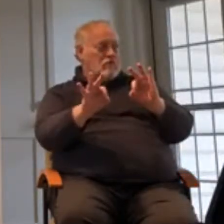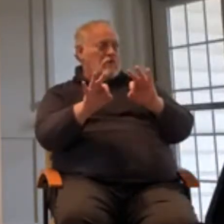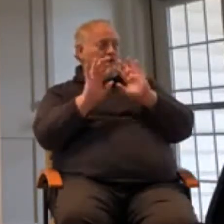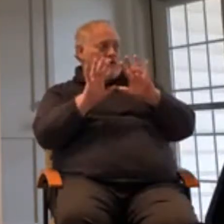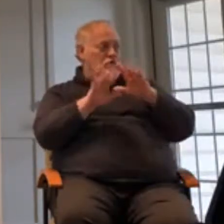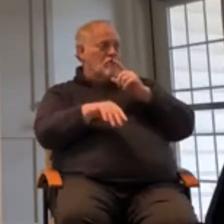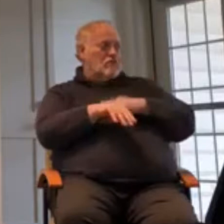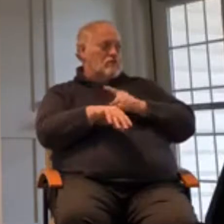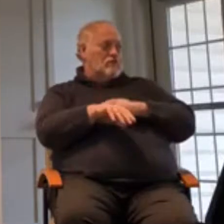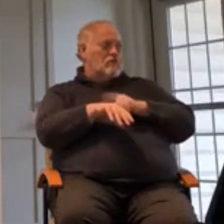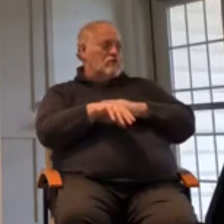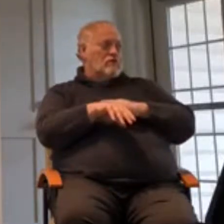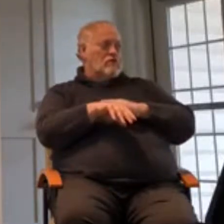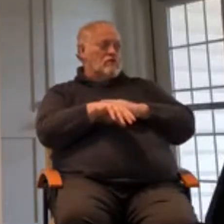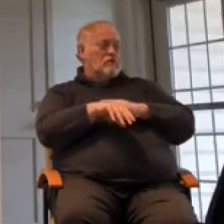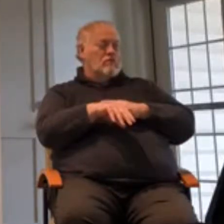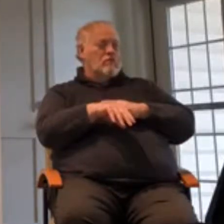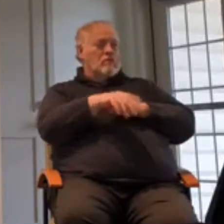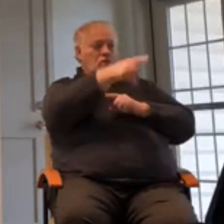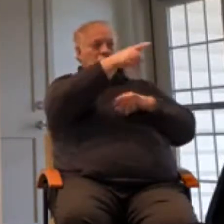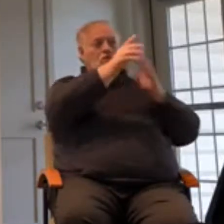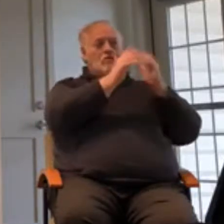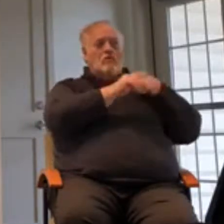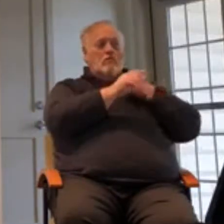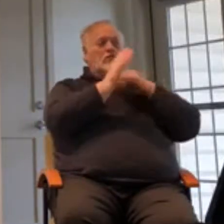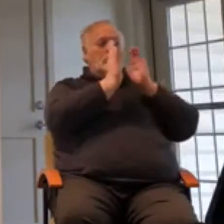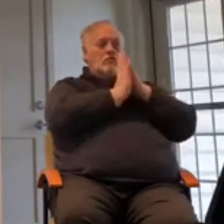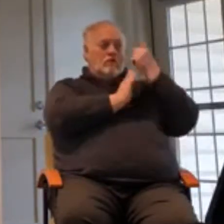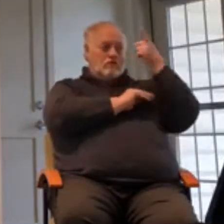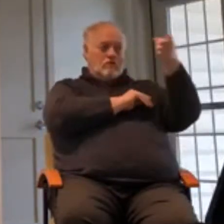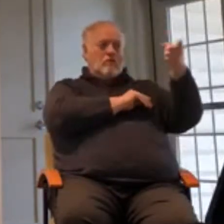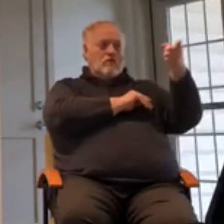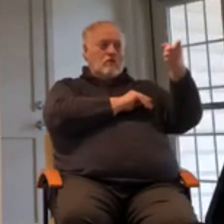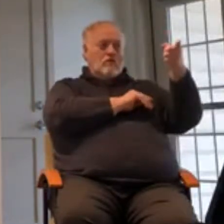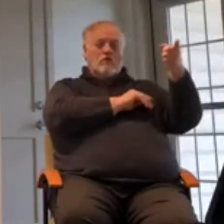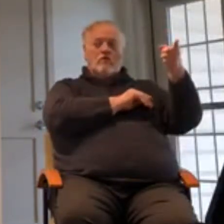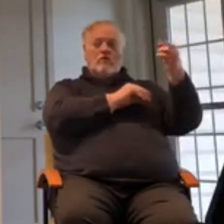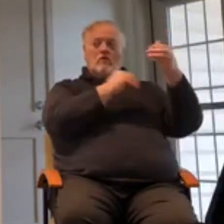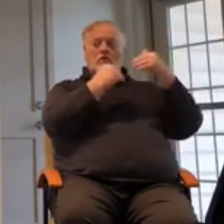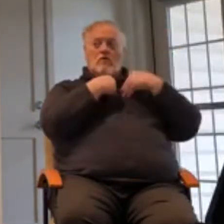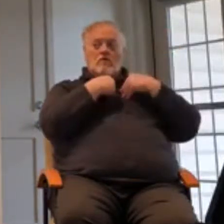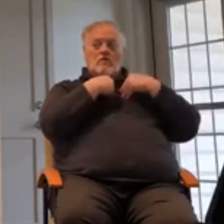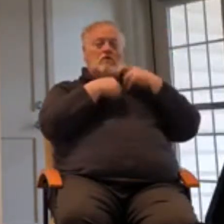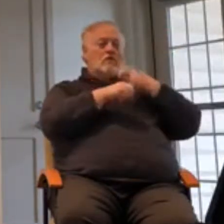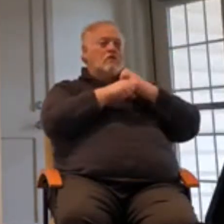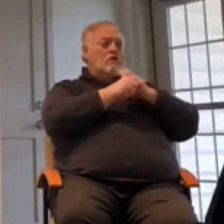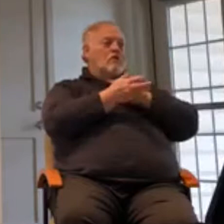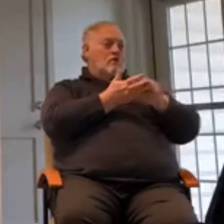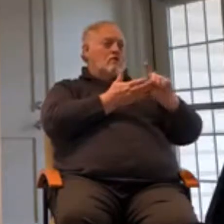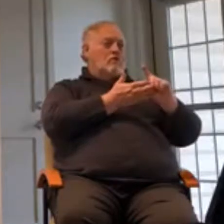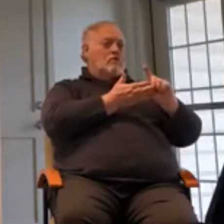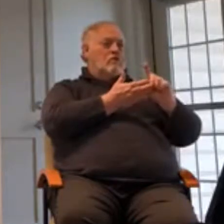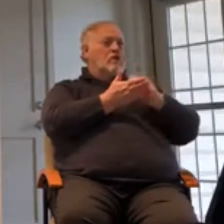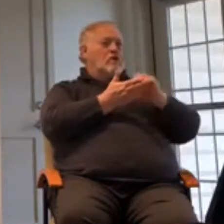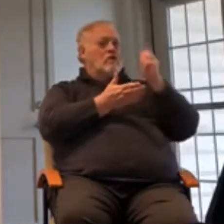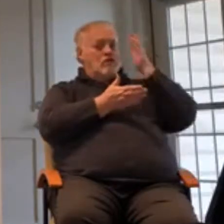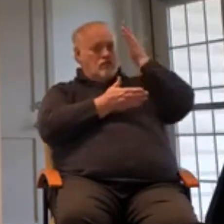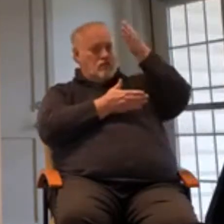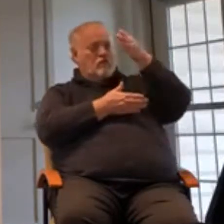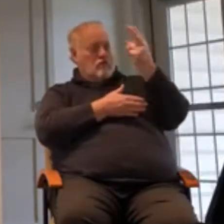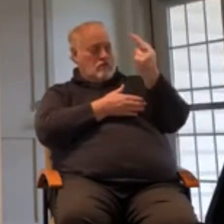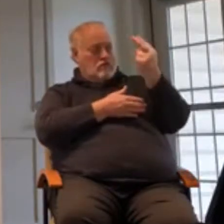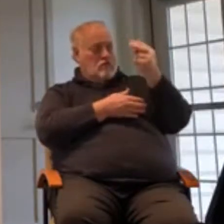great time. Sean, we've been praying for you because I know you got a hard week coming up here on the